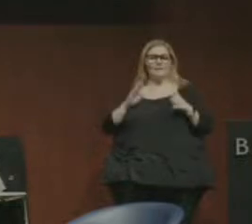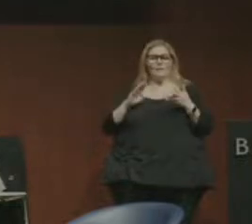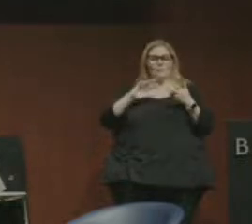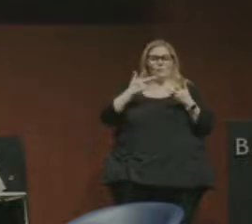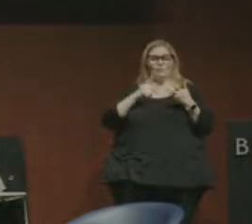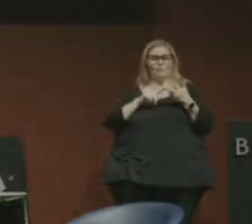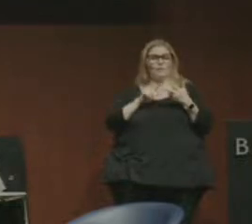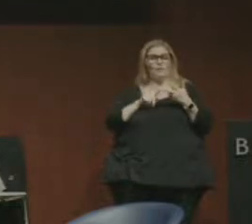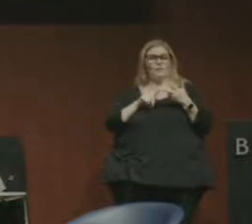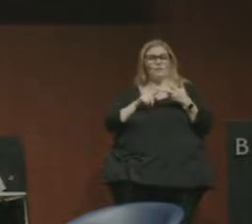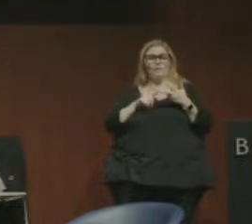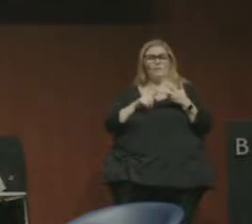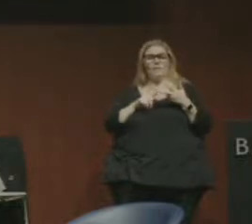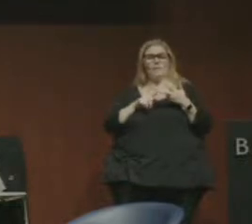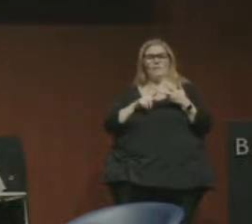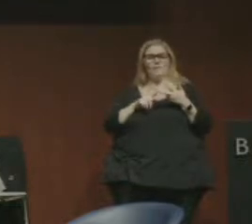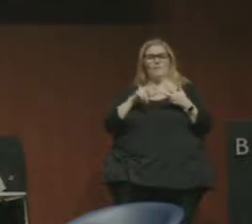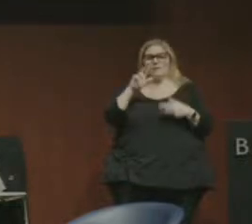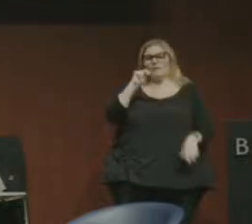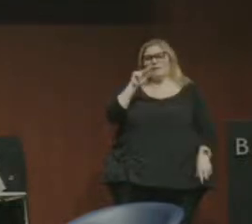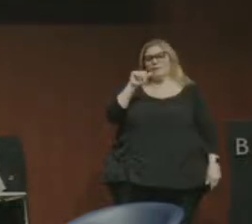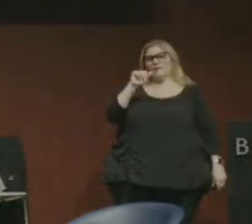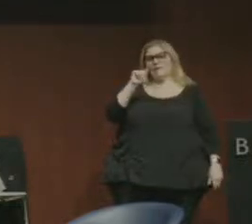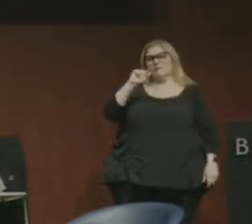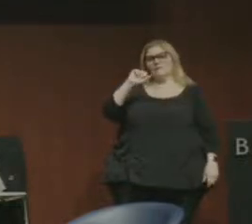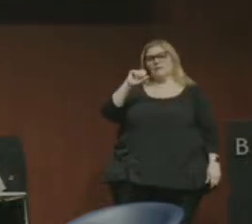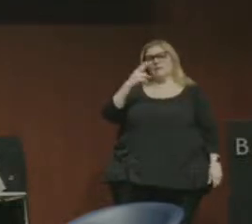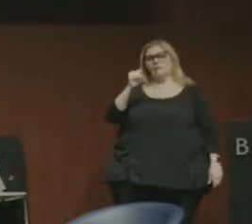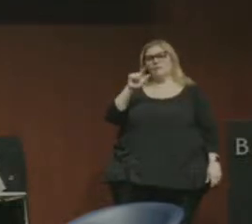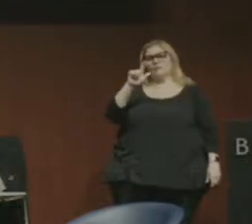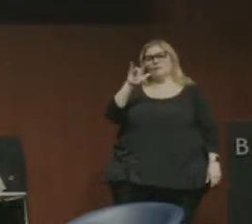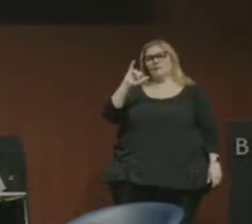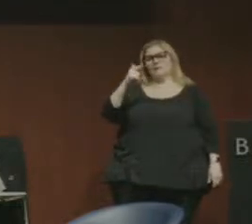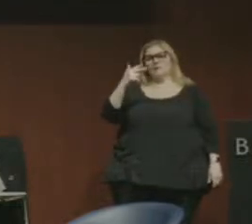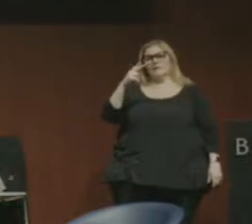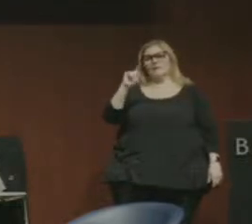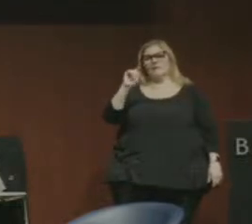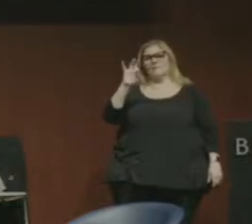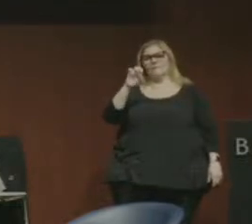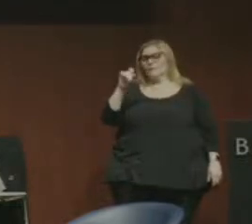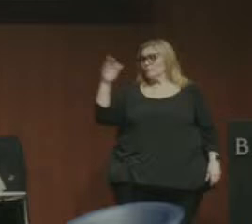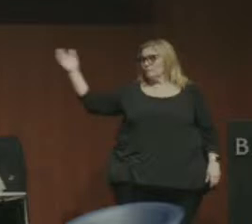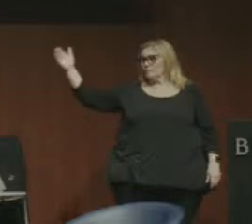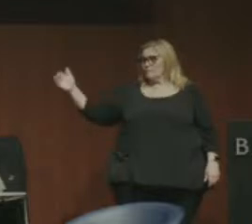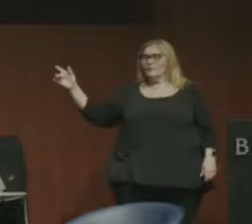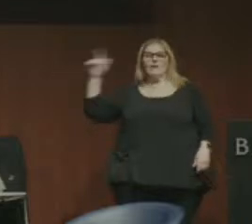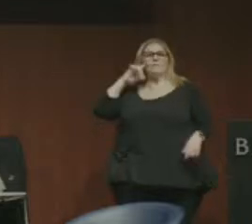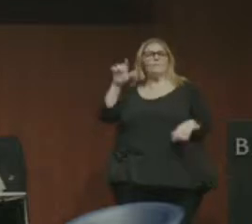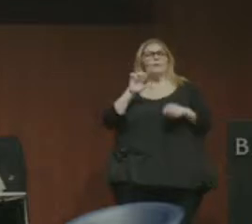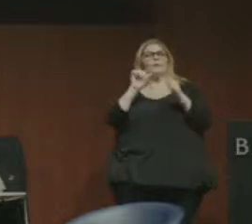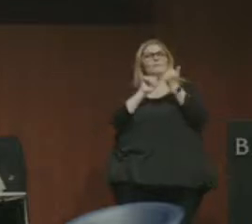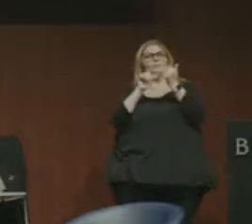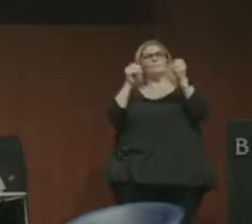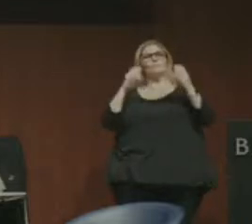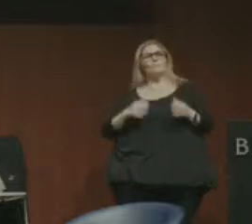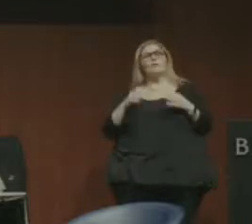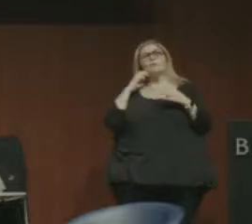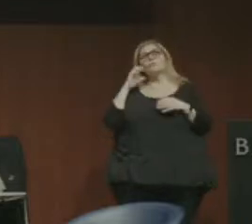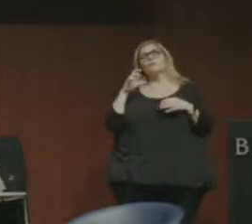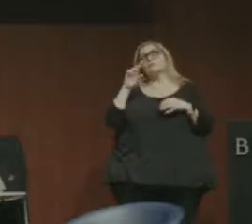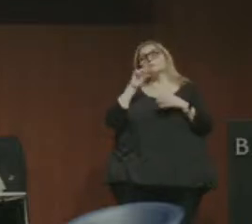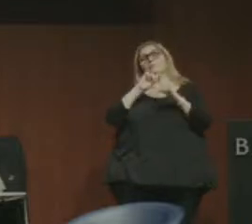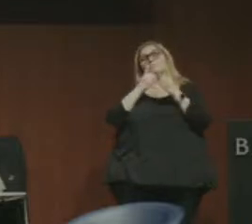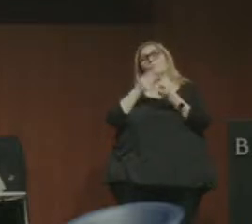Third, we will be hearing from Natasha Lightfoot, who is associate professor in the Department of History at Columbia